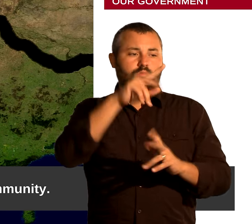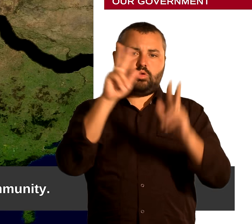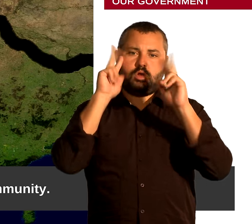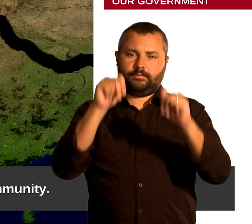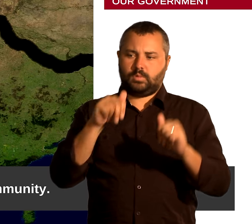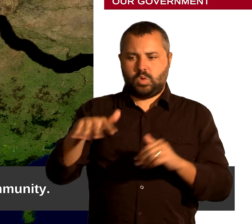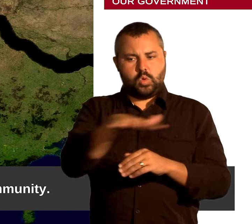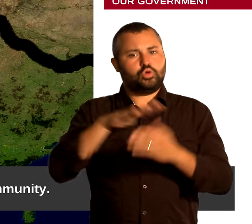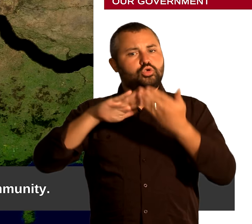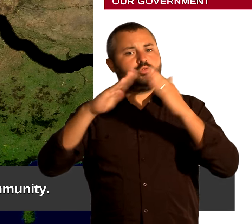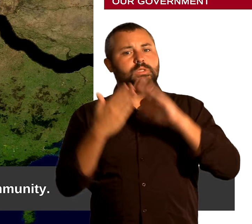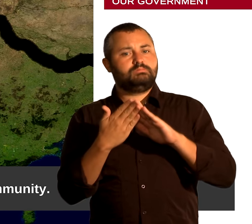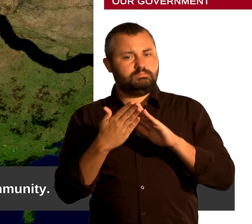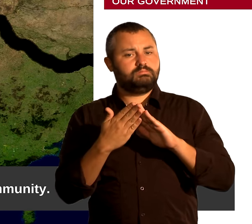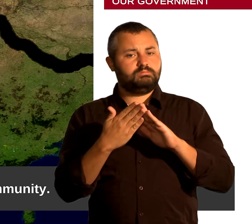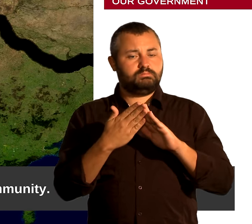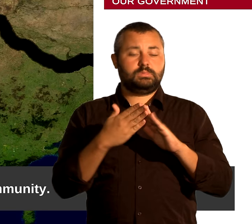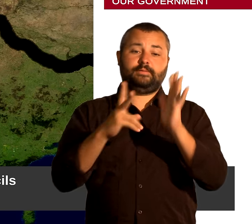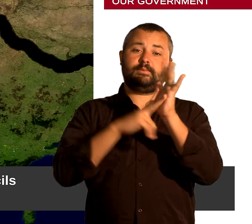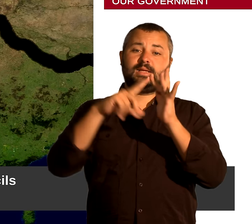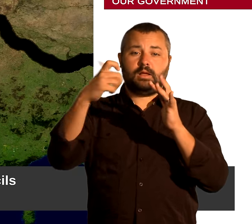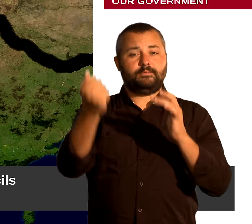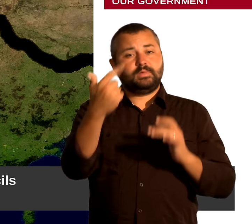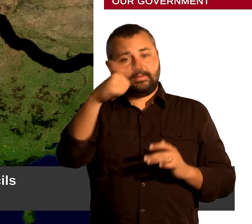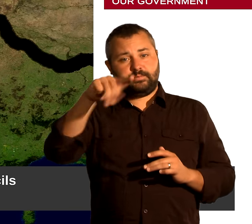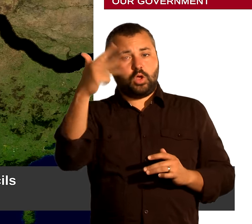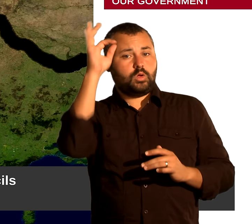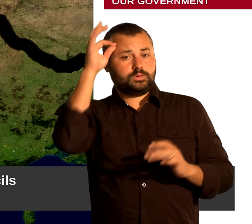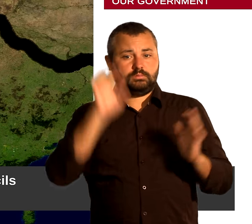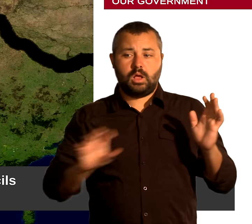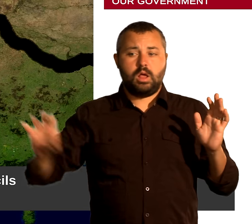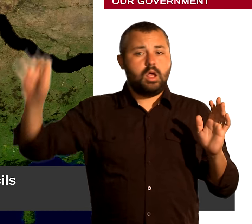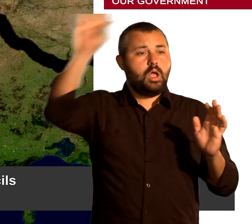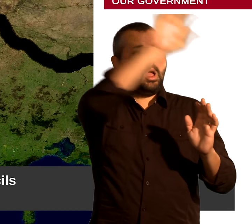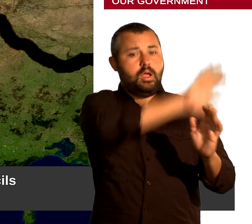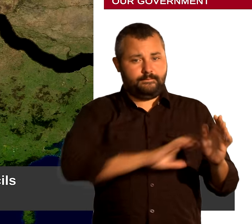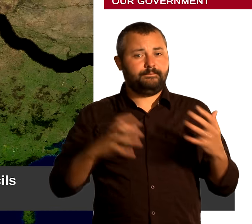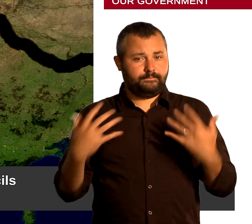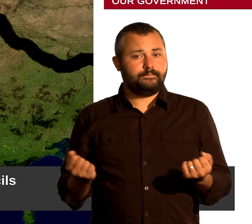Looks after the local community. There are 79 councils in Victoria.